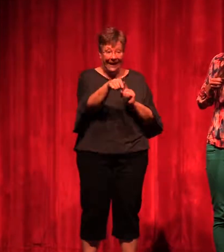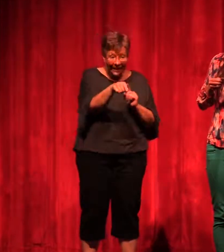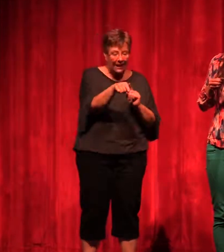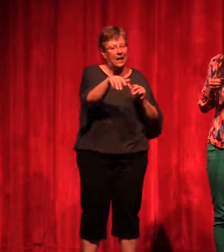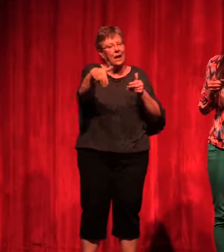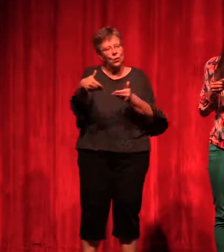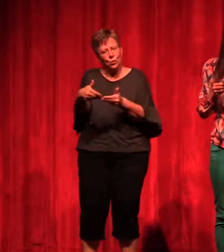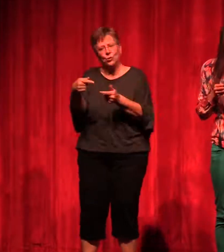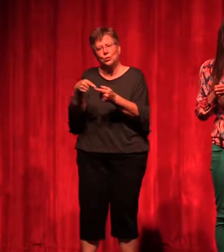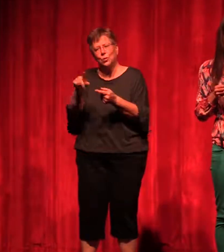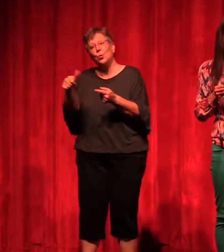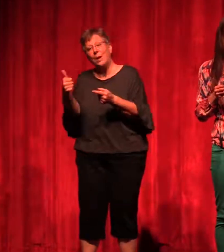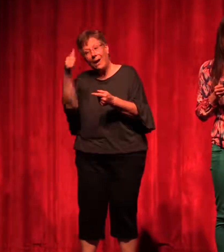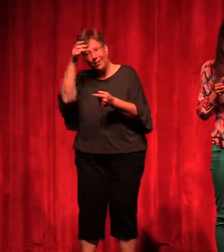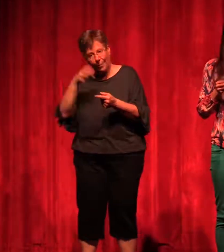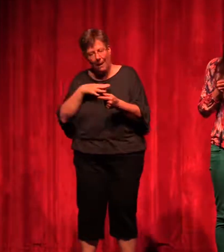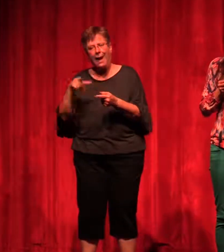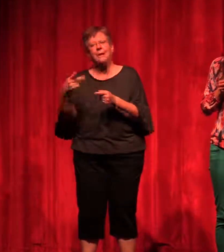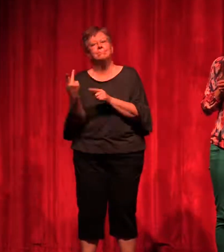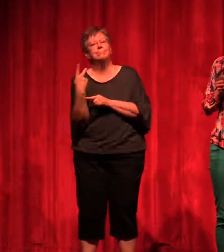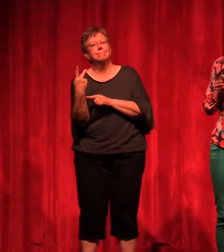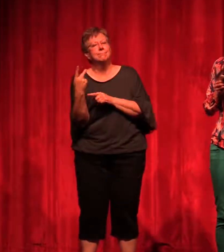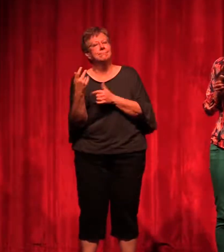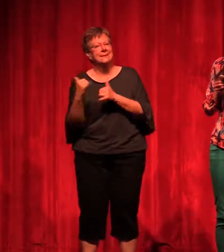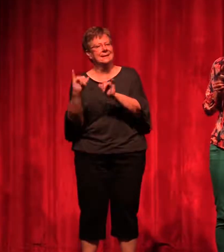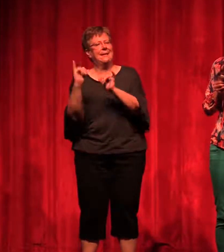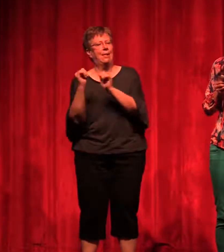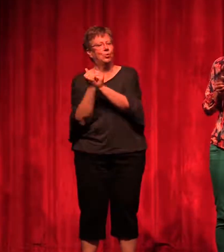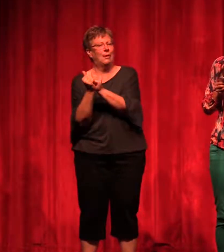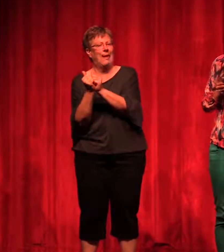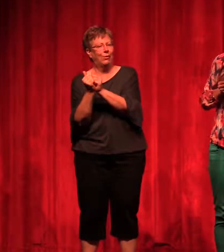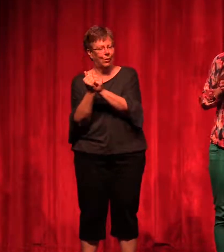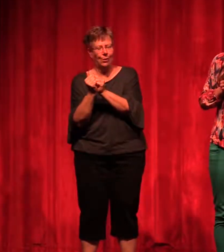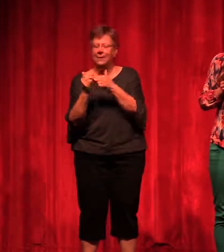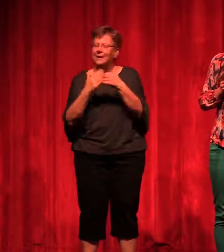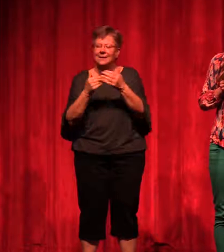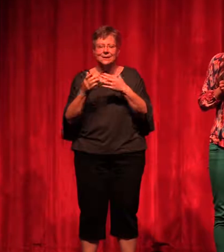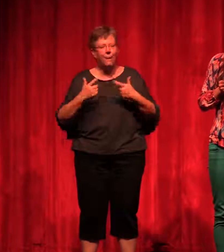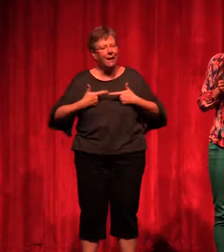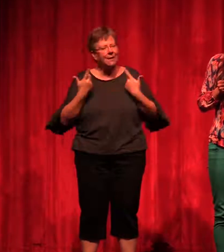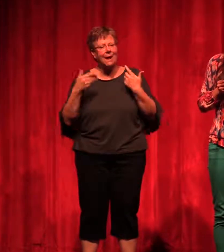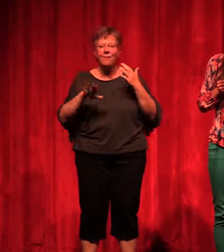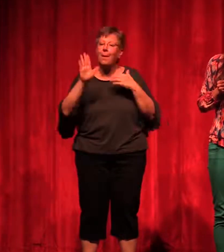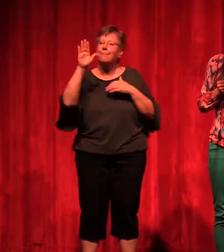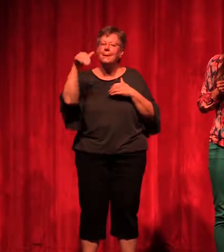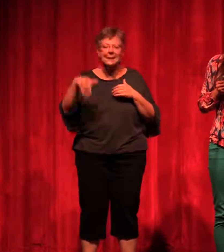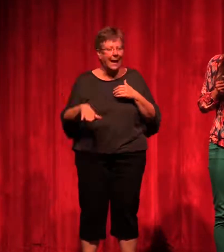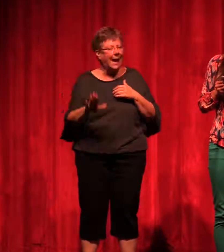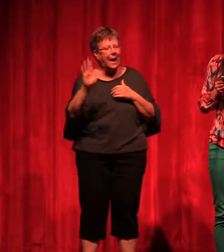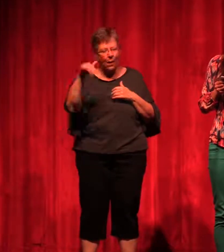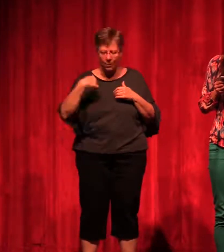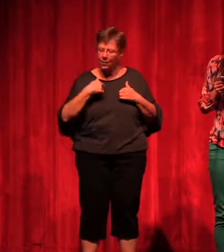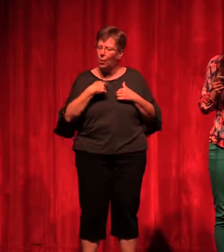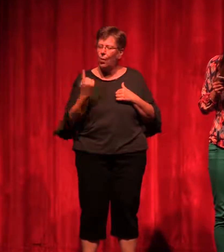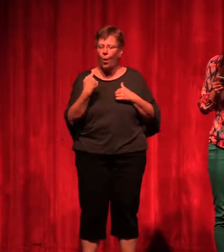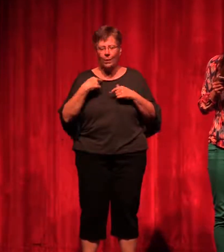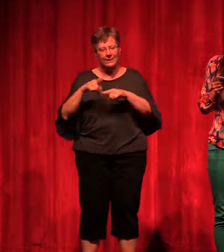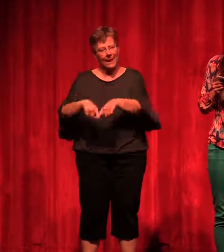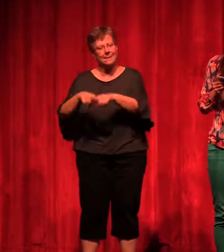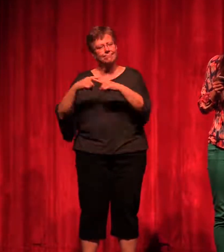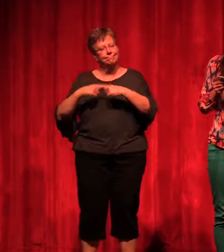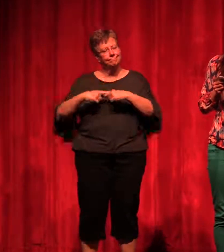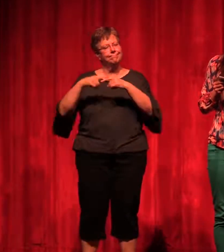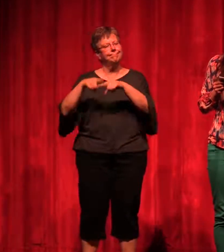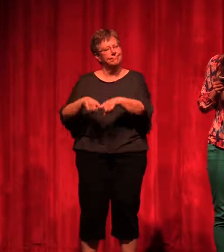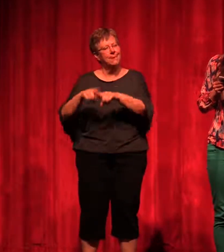life. We're still together today. Despite all of life's ups and downs, we always know we can rely on each other and keep